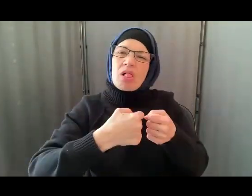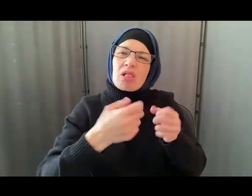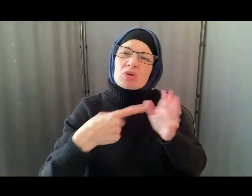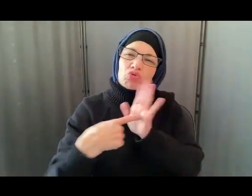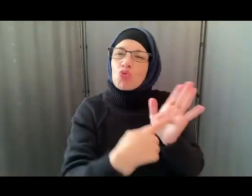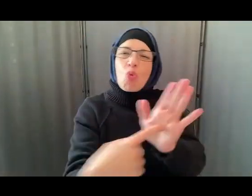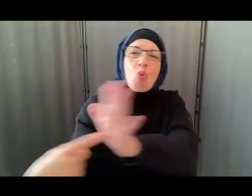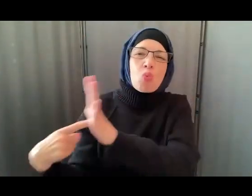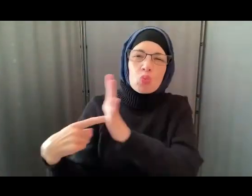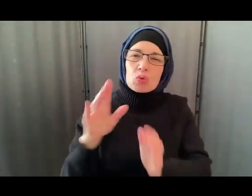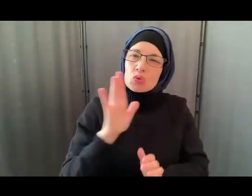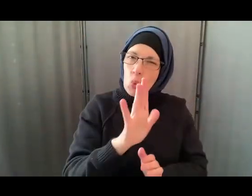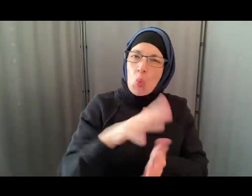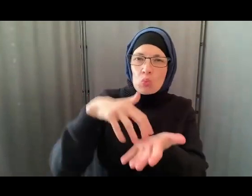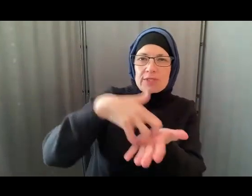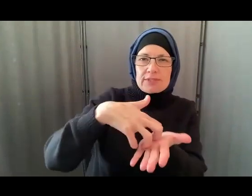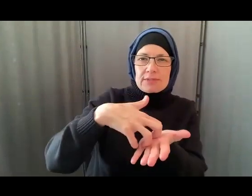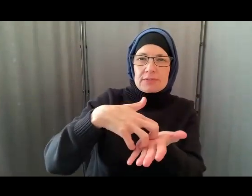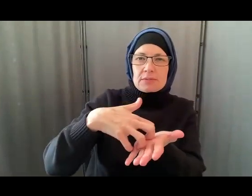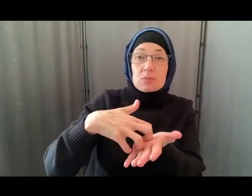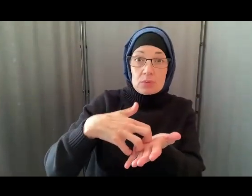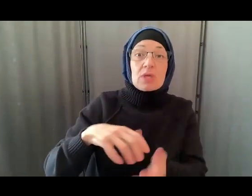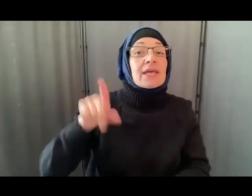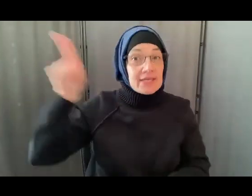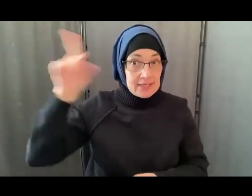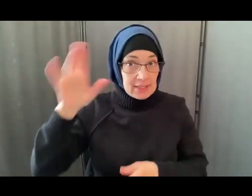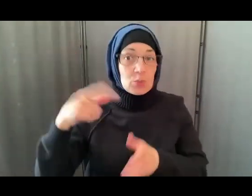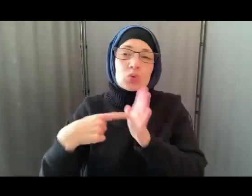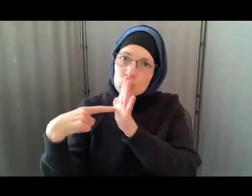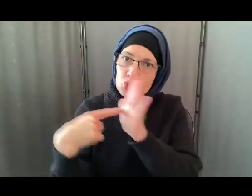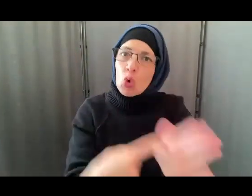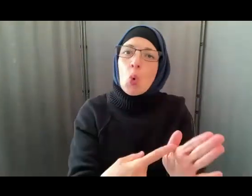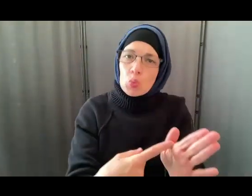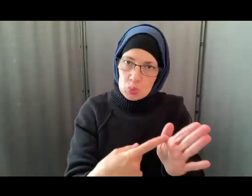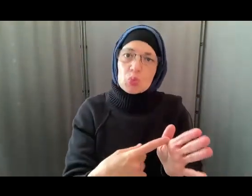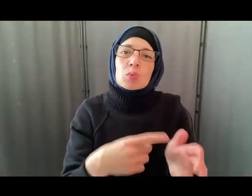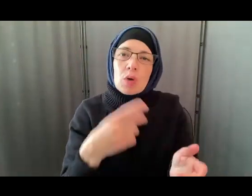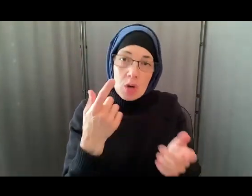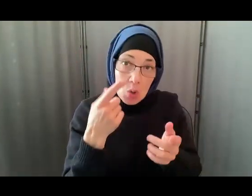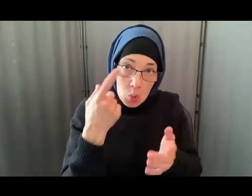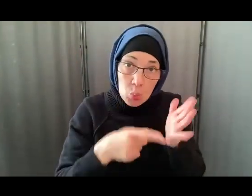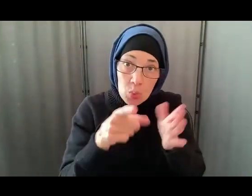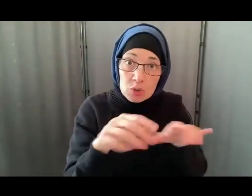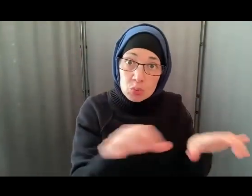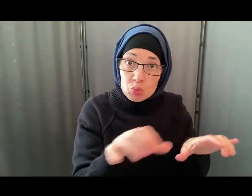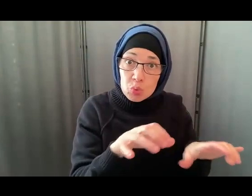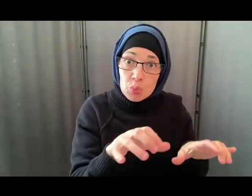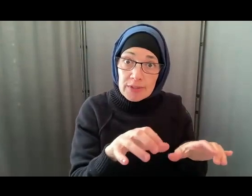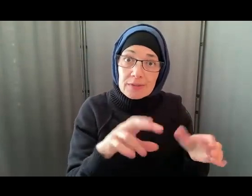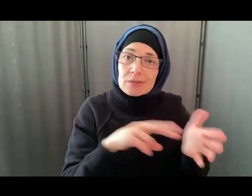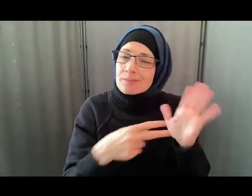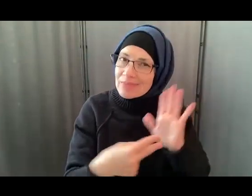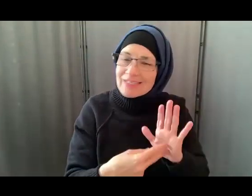He will show you that what you're doing is actually against